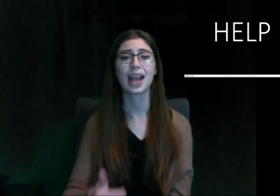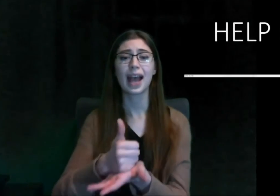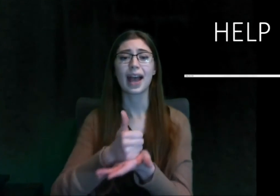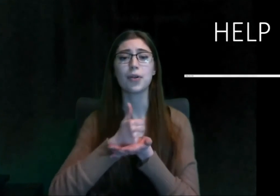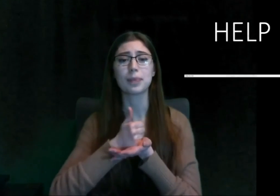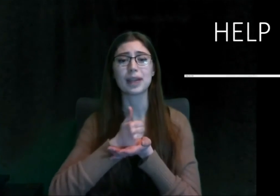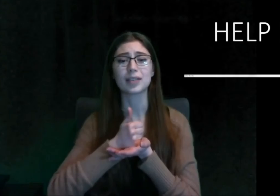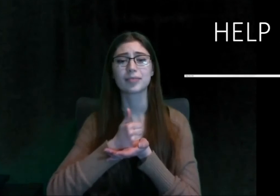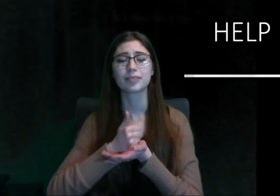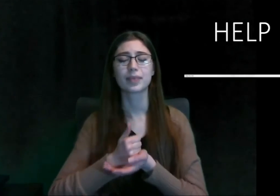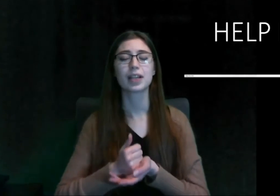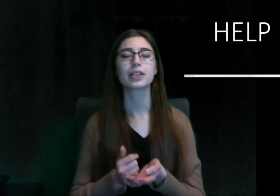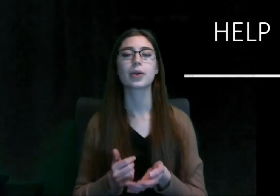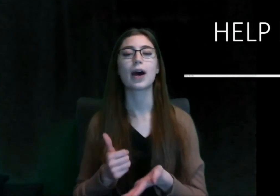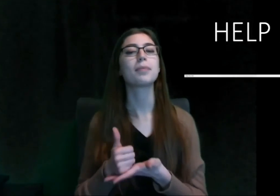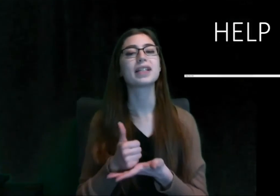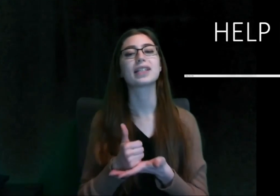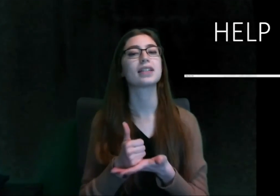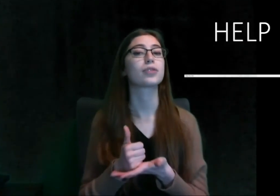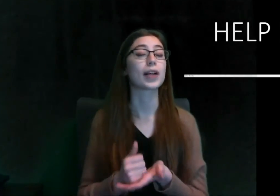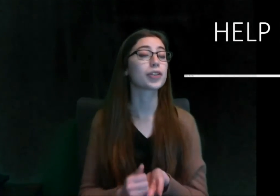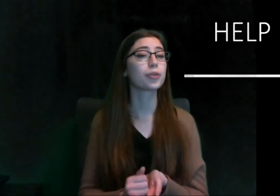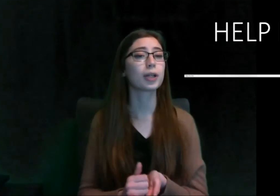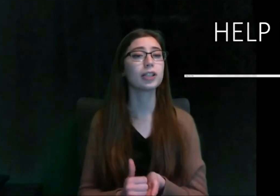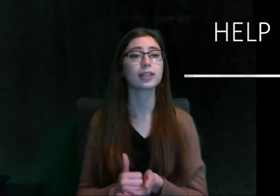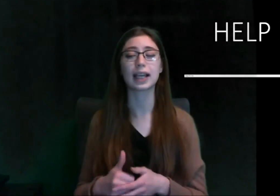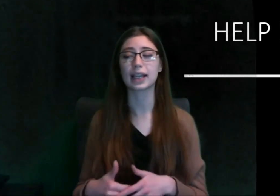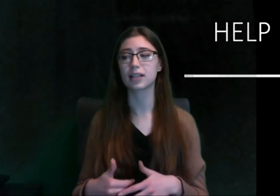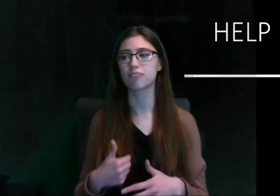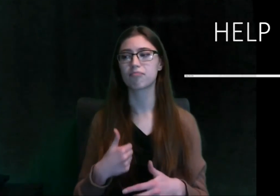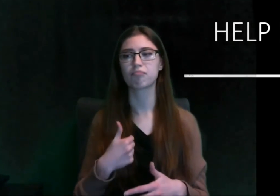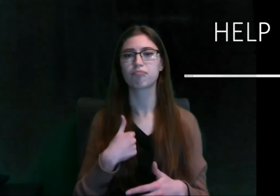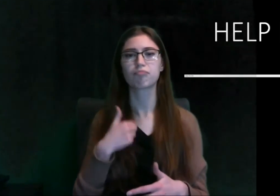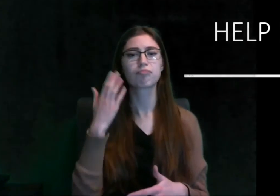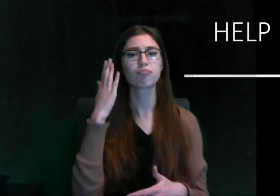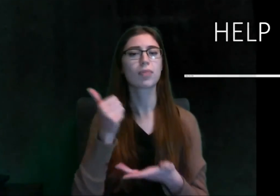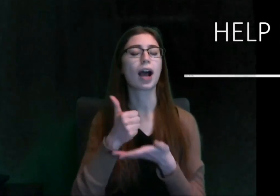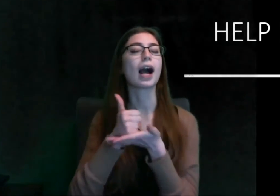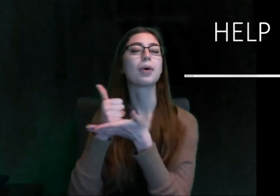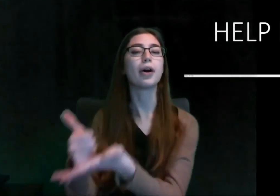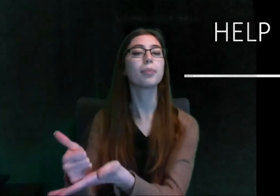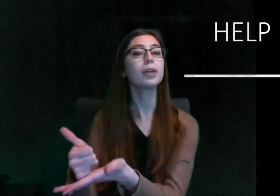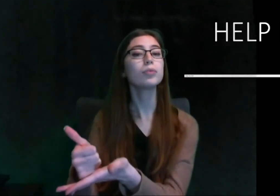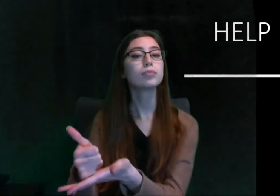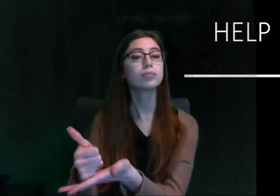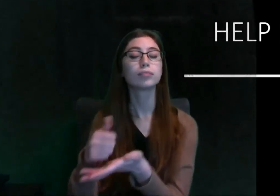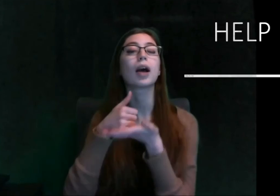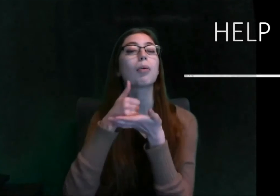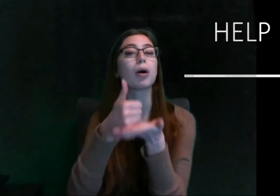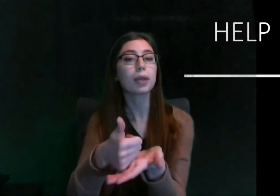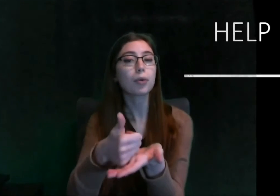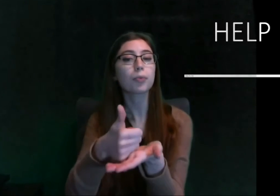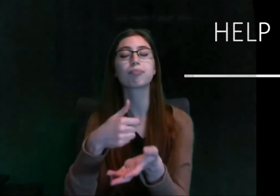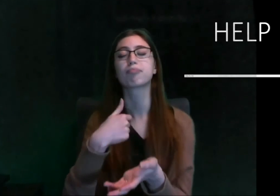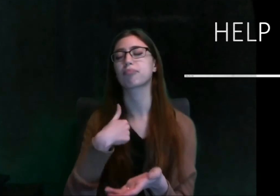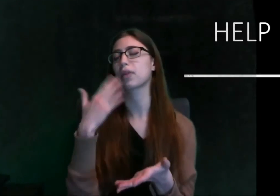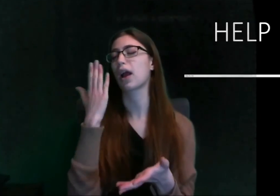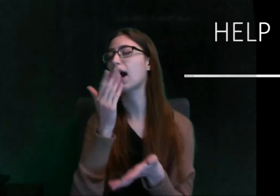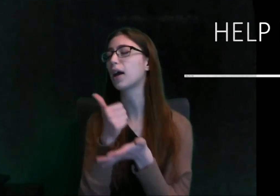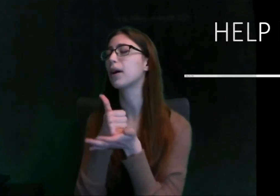Help me. So help is a directional word, like I will help you. I will help you. I will help